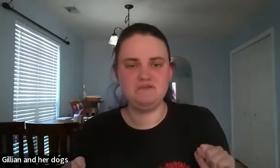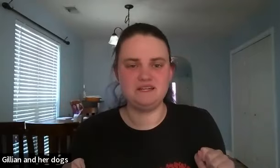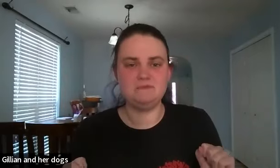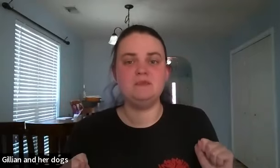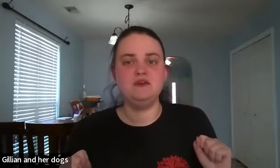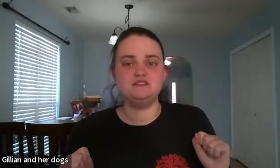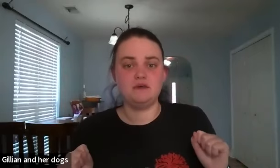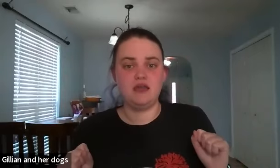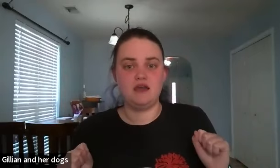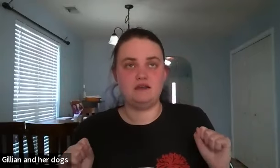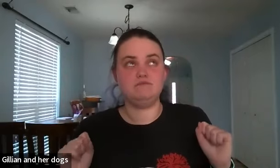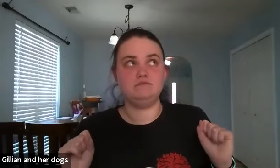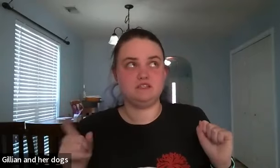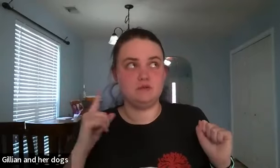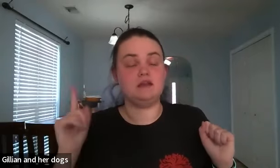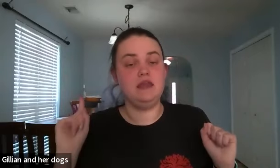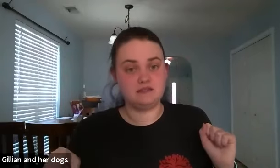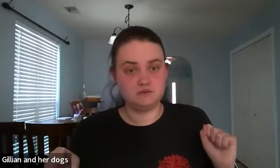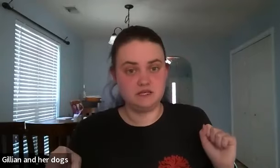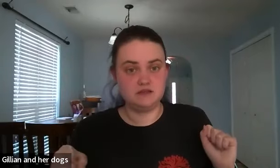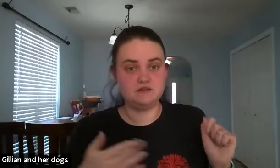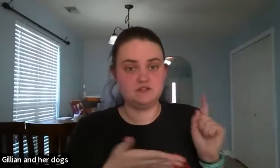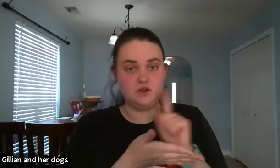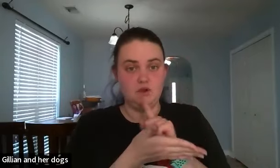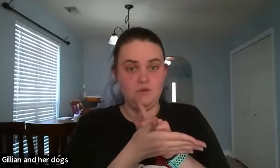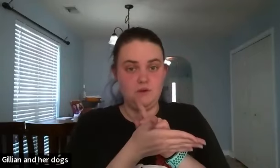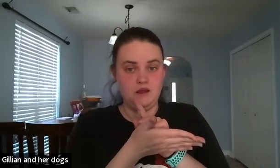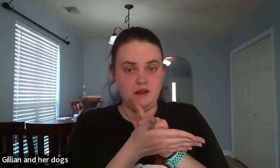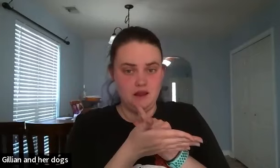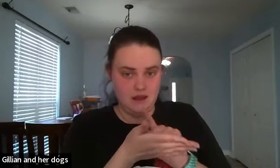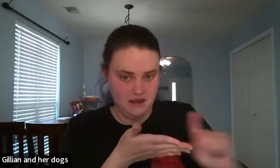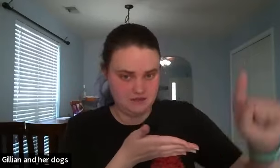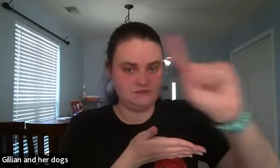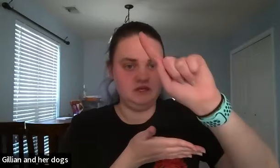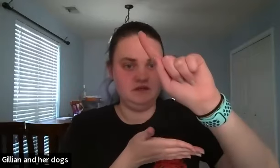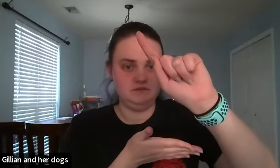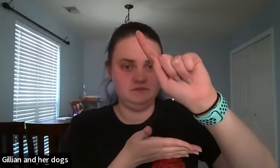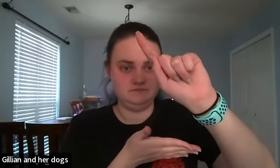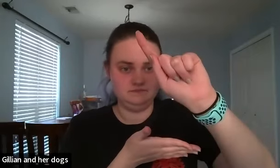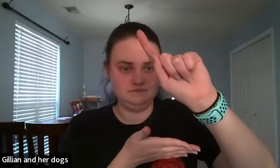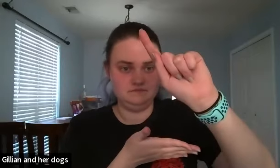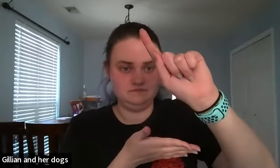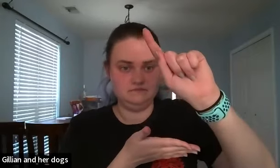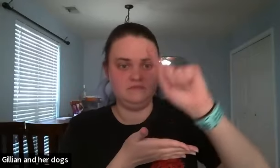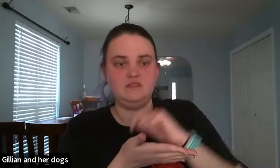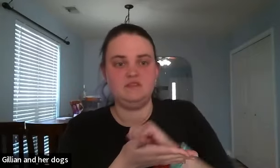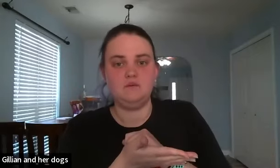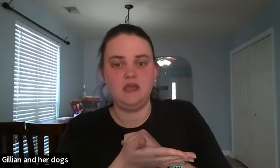Perfect. So we had, let's go back next week. So next week. Mm-hmm. Then we